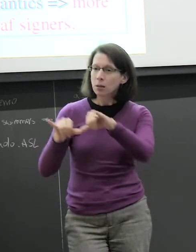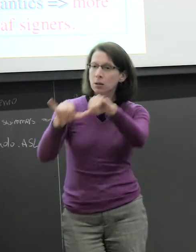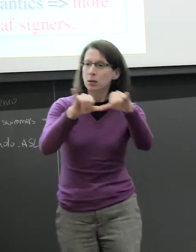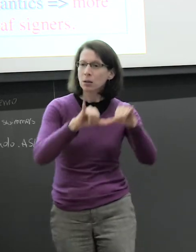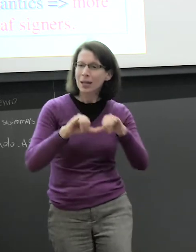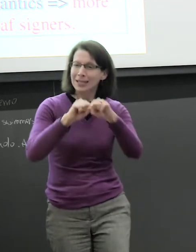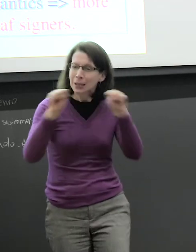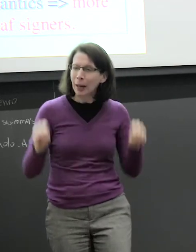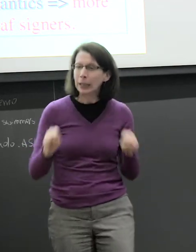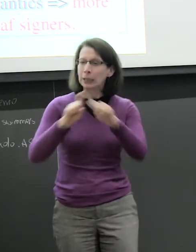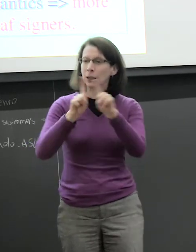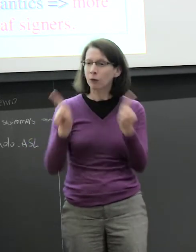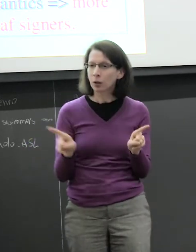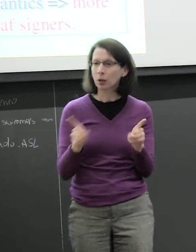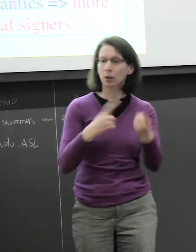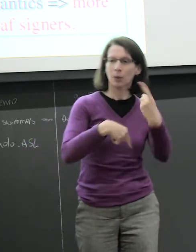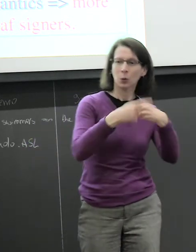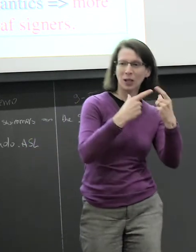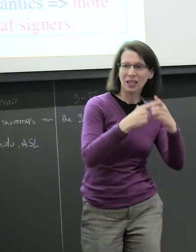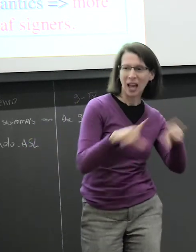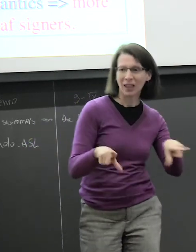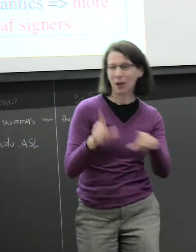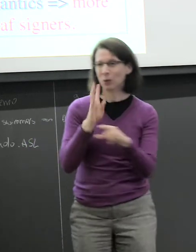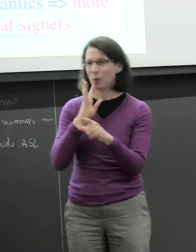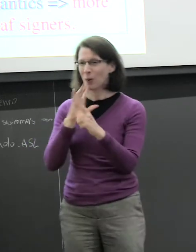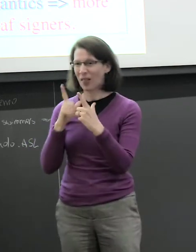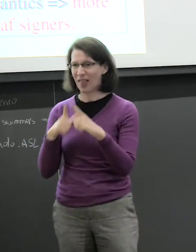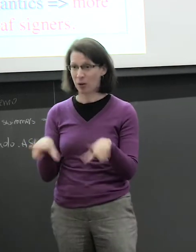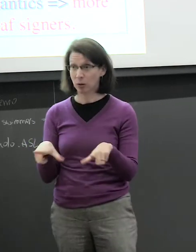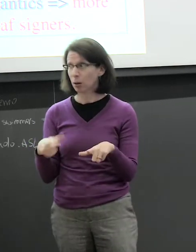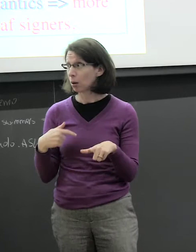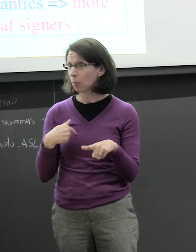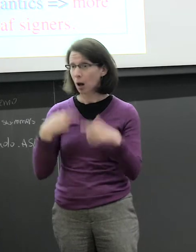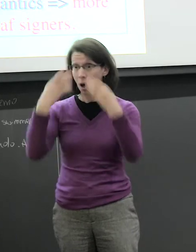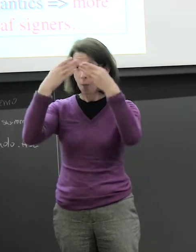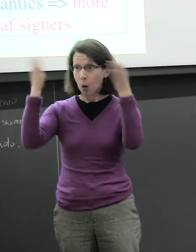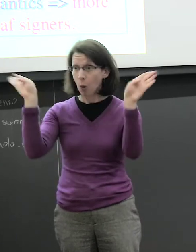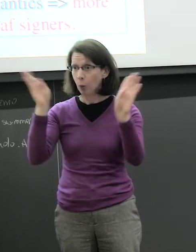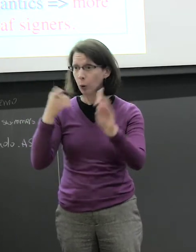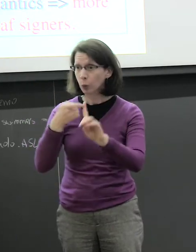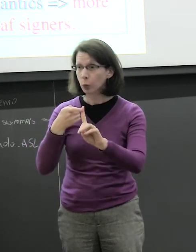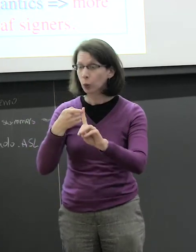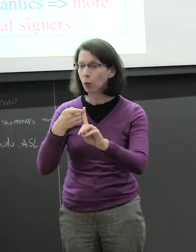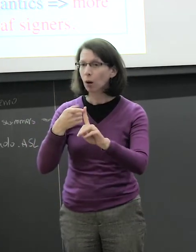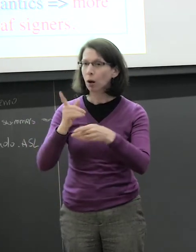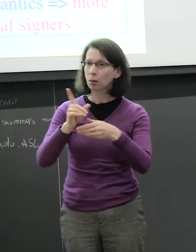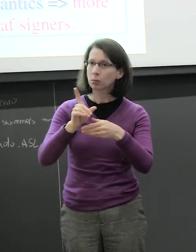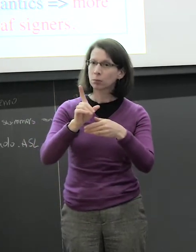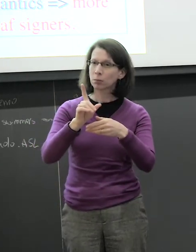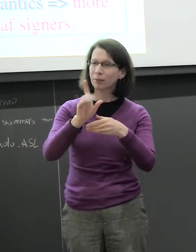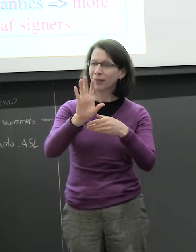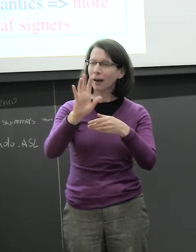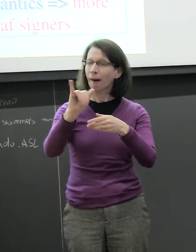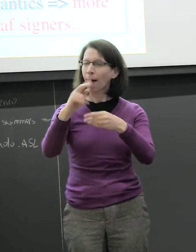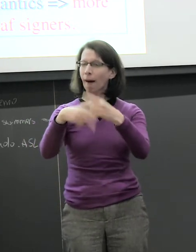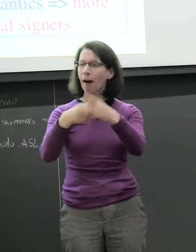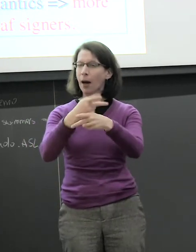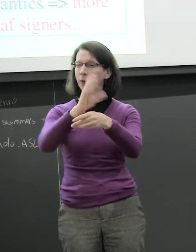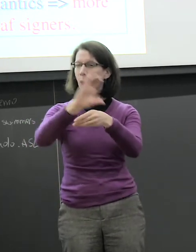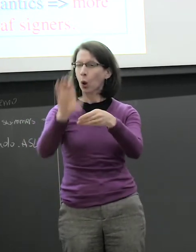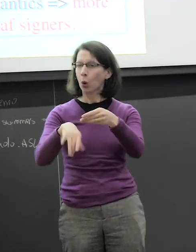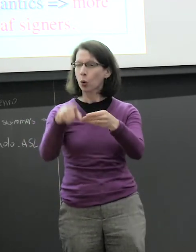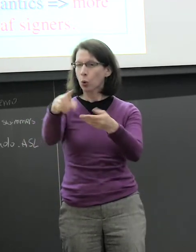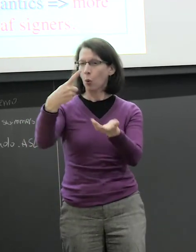spoken language and sign language. But I would be completely open to the kind of conclusion that you are arguing